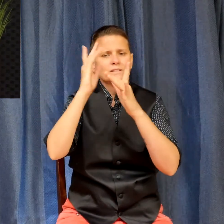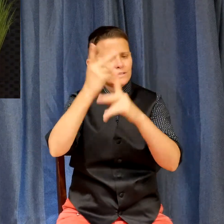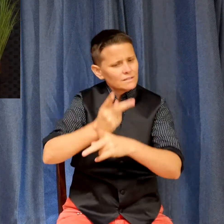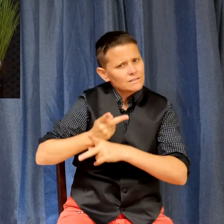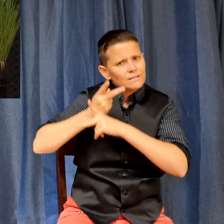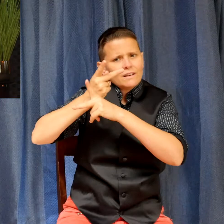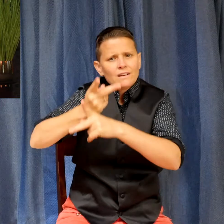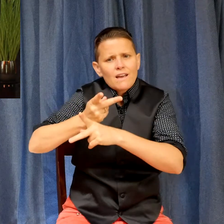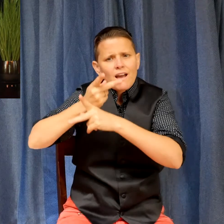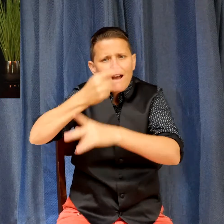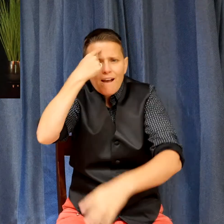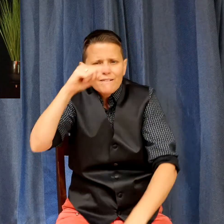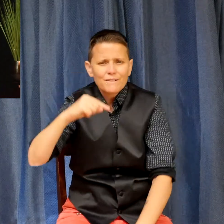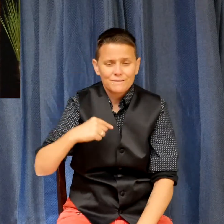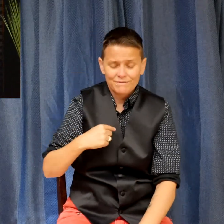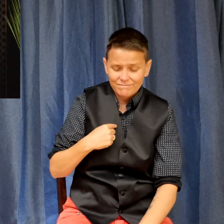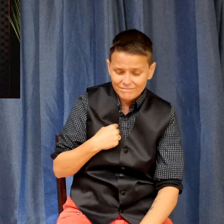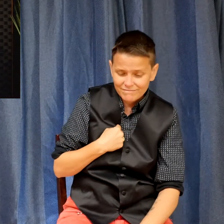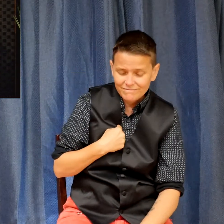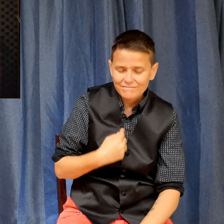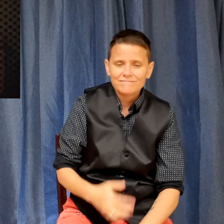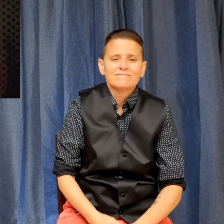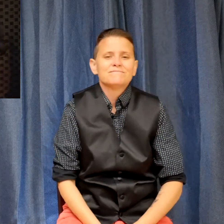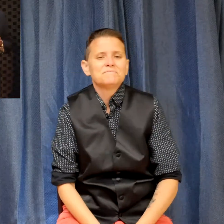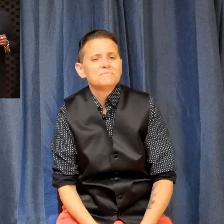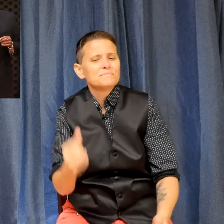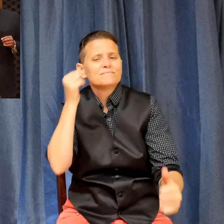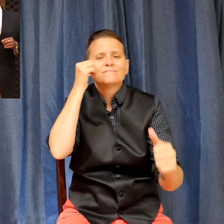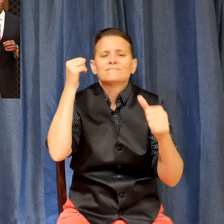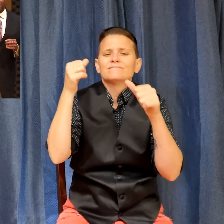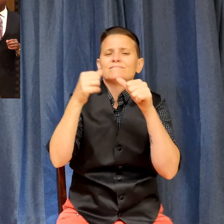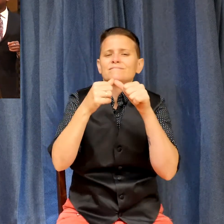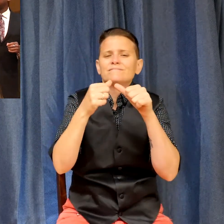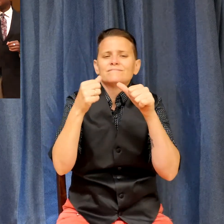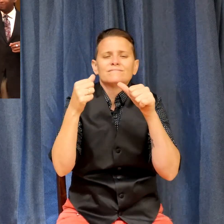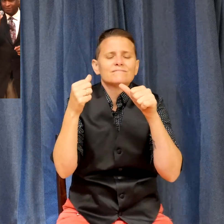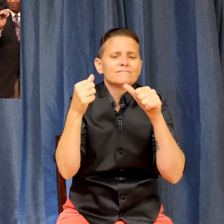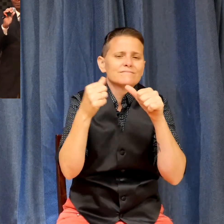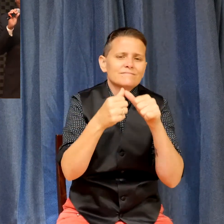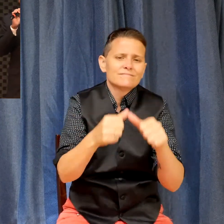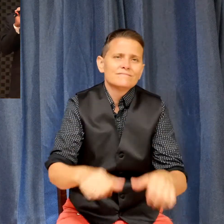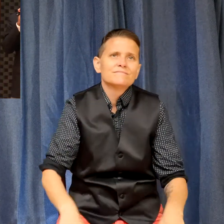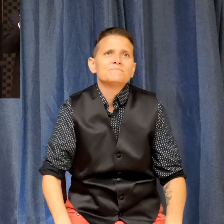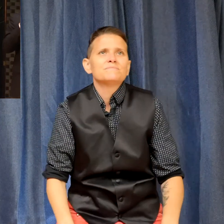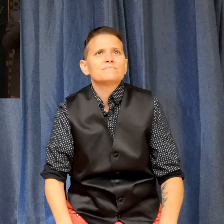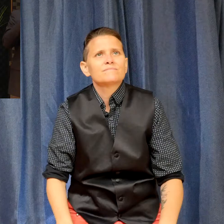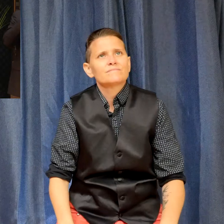on looking out for me. Remember